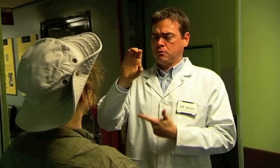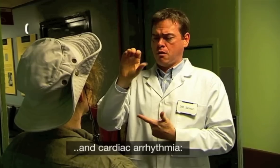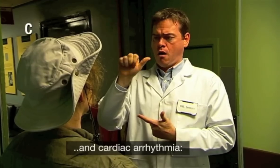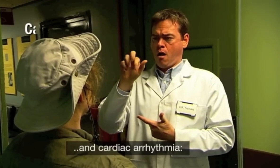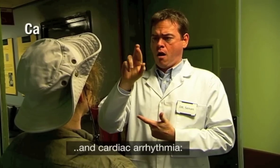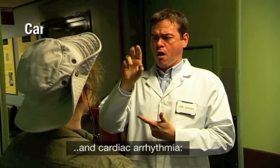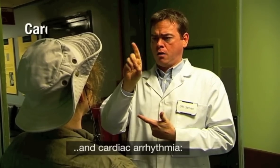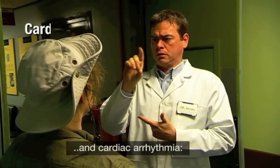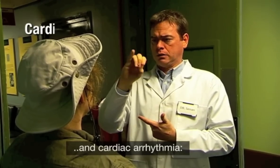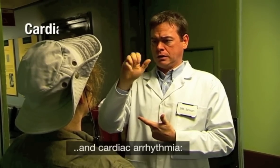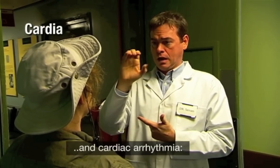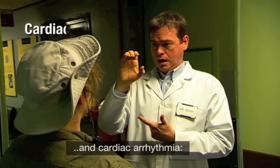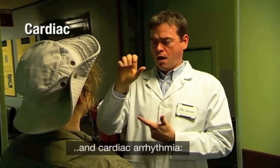And cardiac arrhythmia,